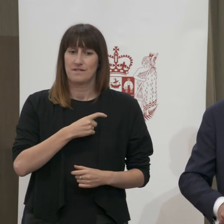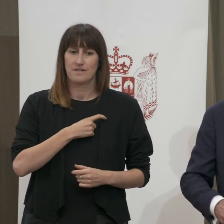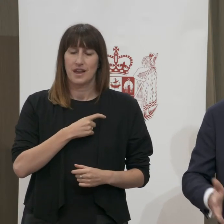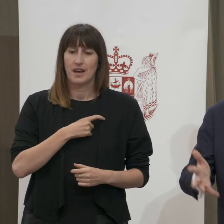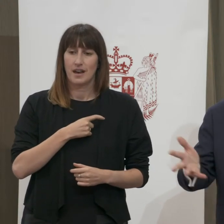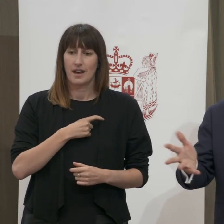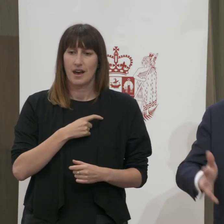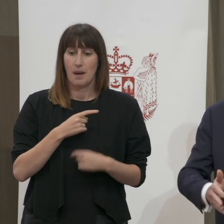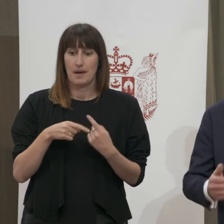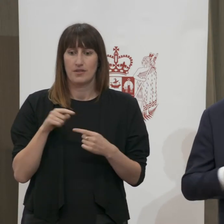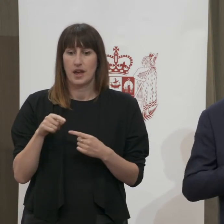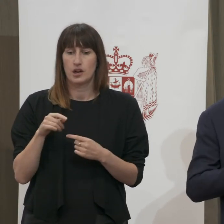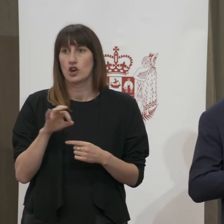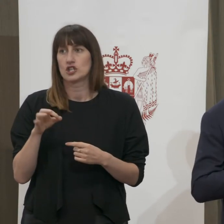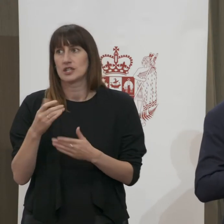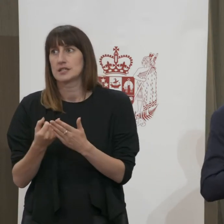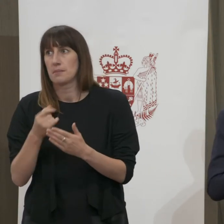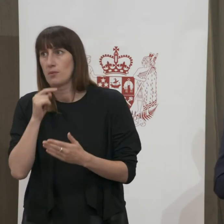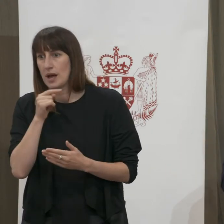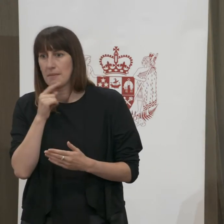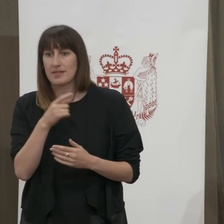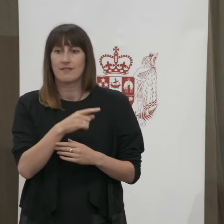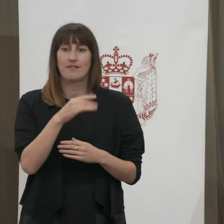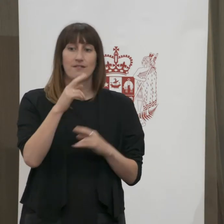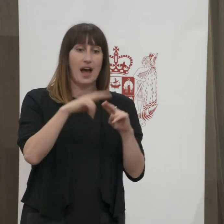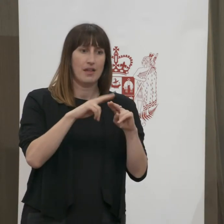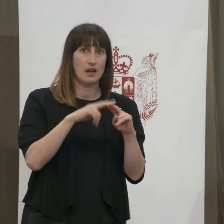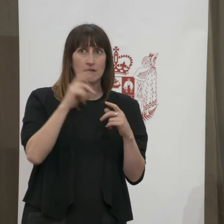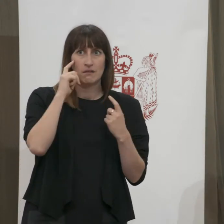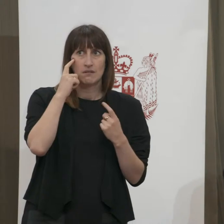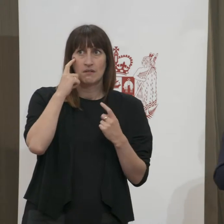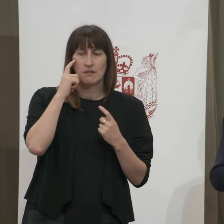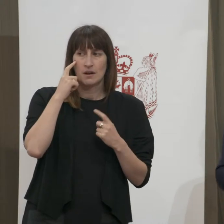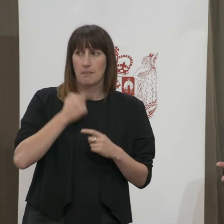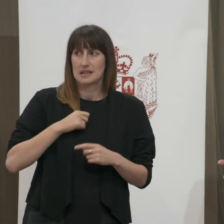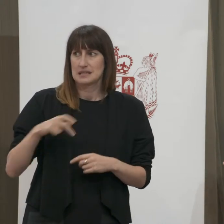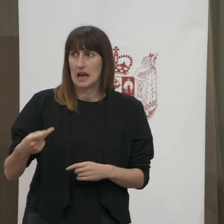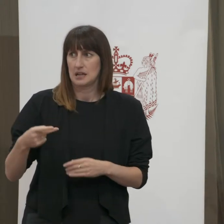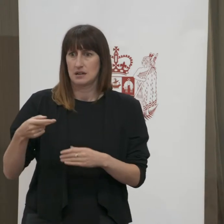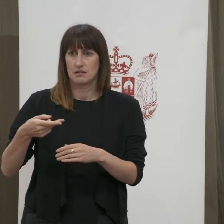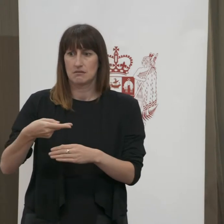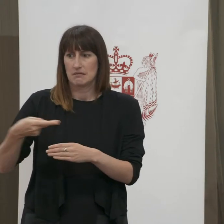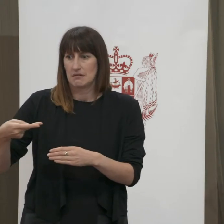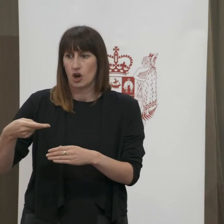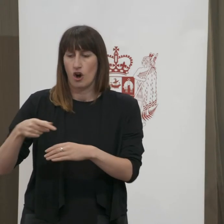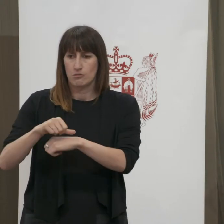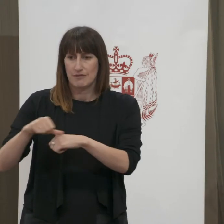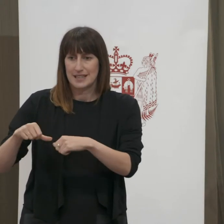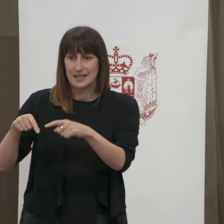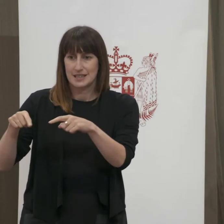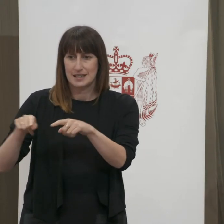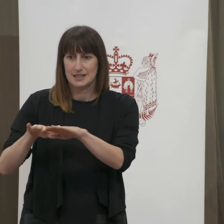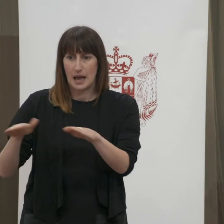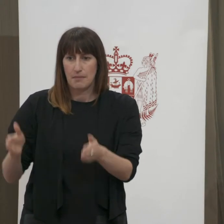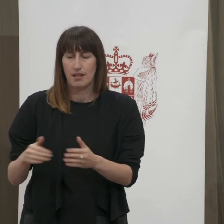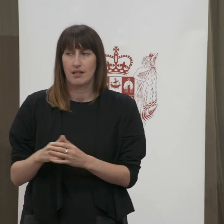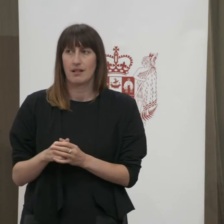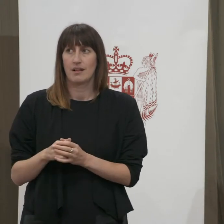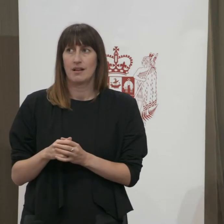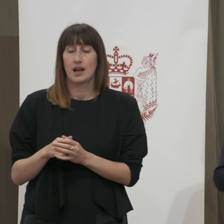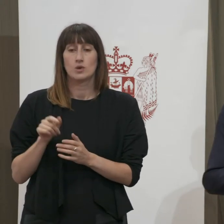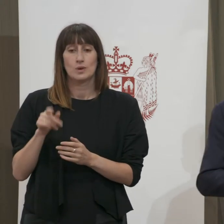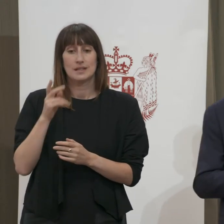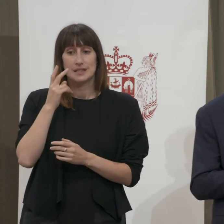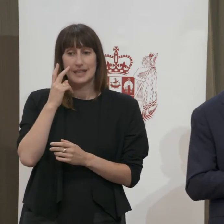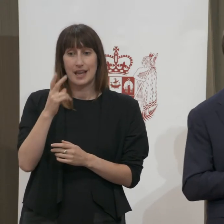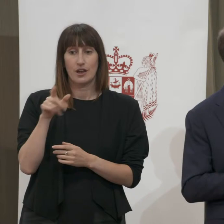that, not just in the boy, but in the father as well. And you look at those health professionals and they are heroes. And our